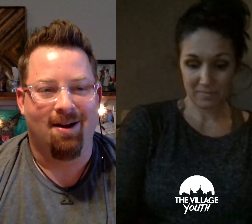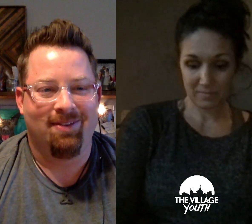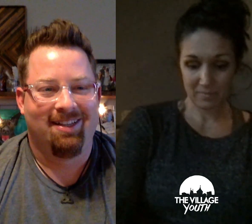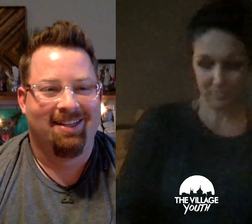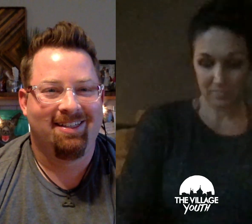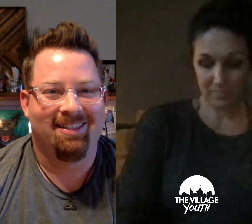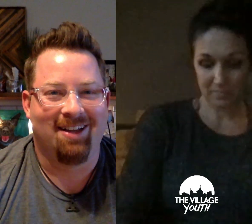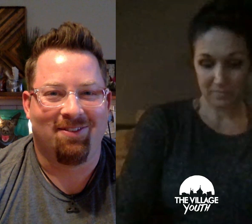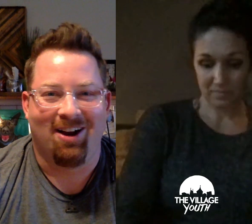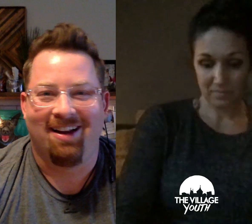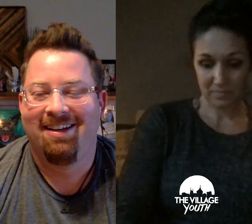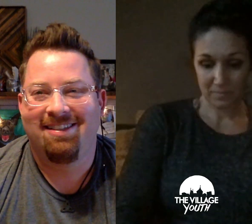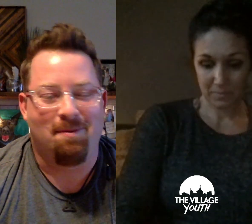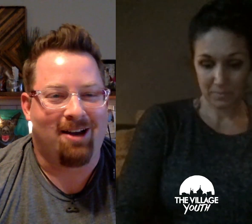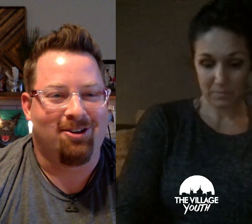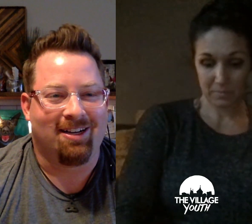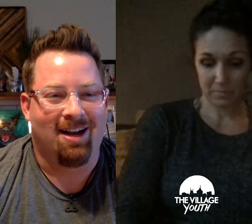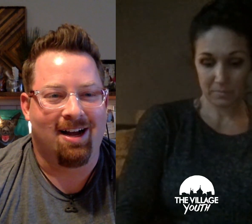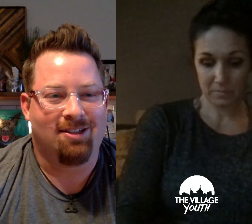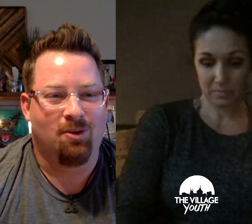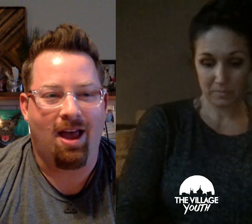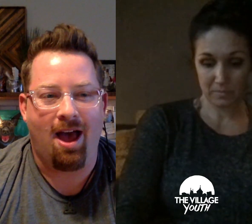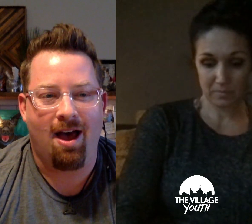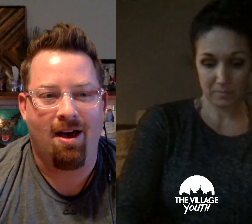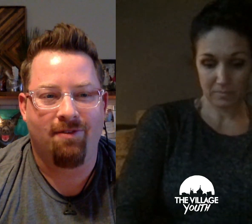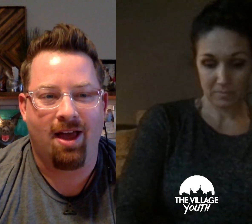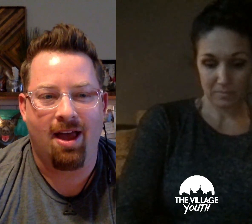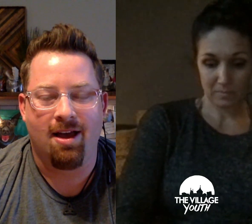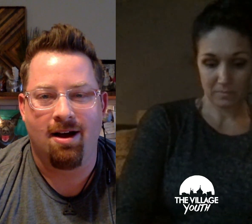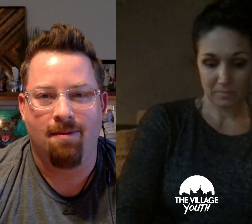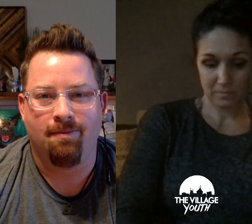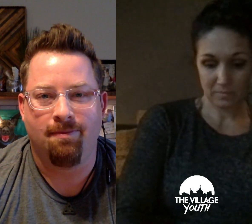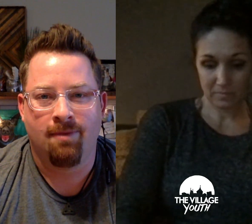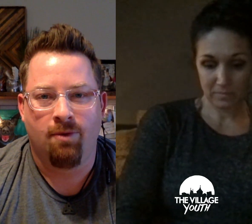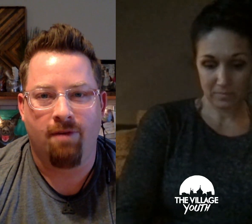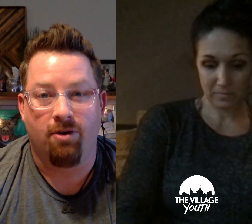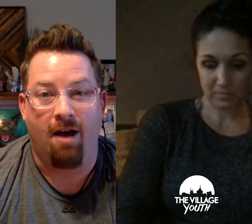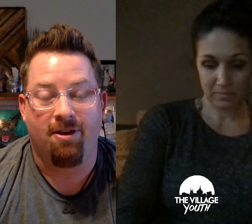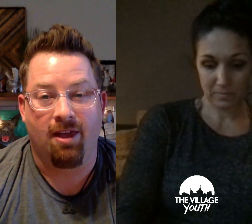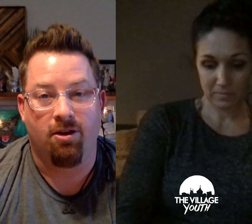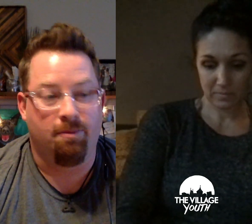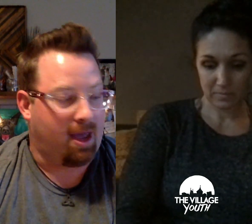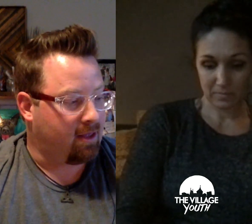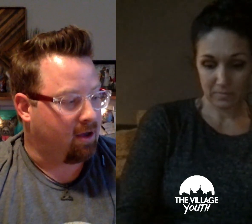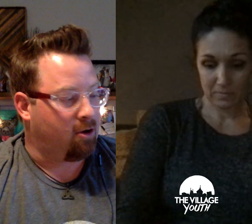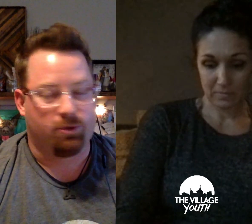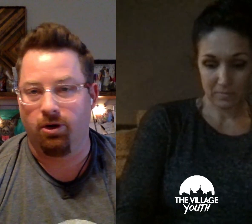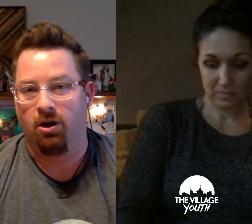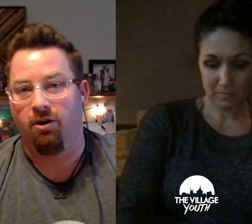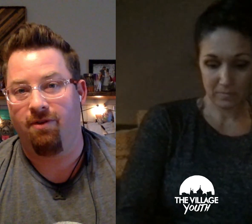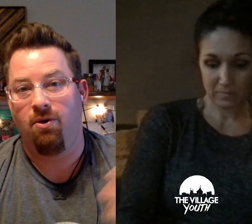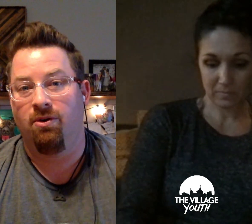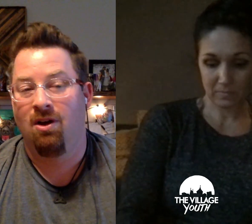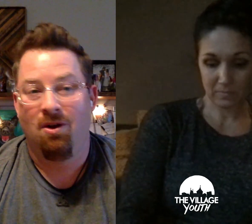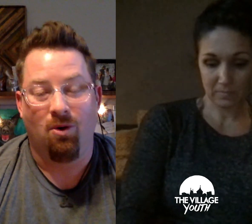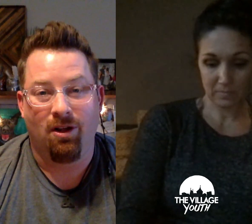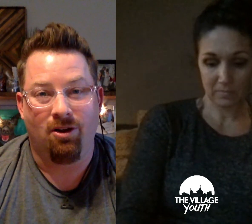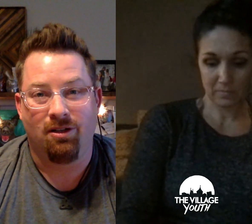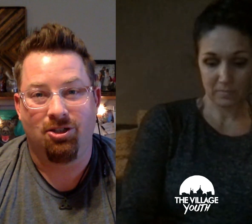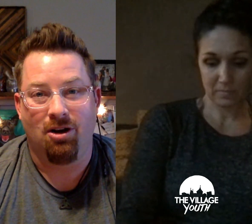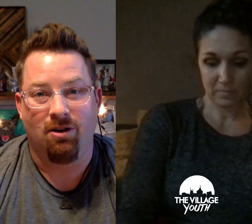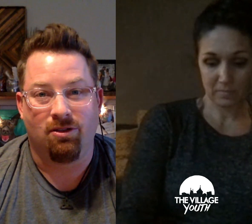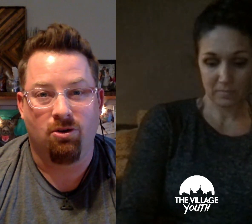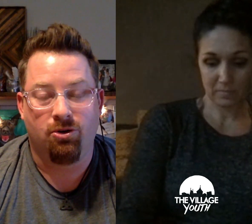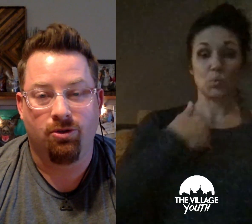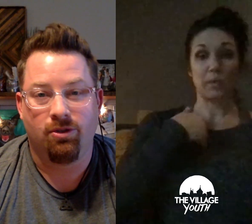But not what we're talking about. Yep, right. Yeah. St. Patrick. So we have a graphic that you can make the home screen on your phone, or that